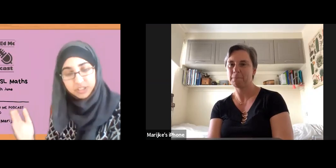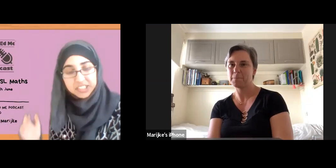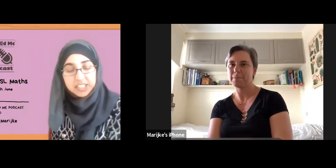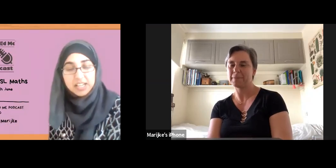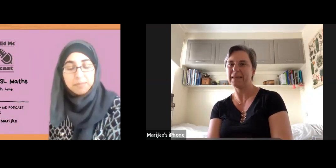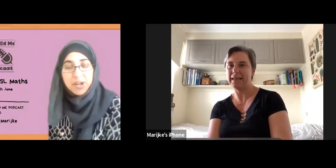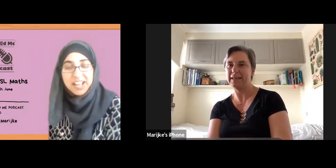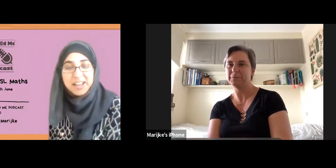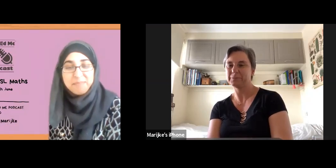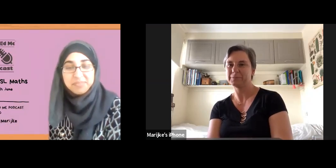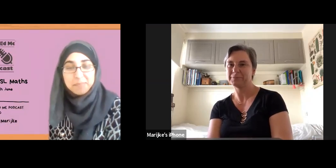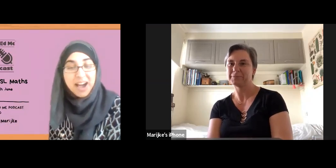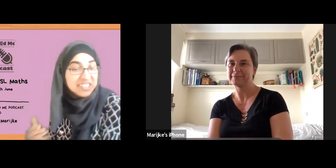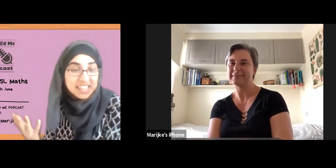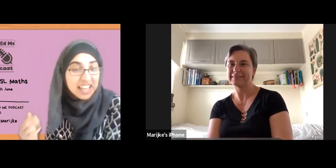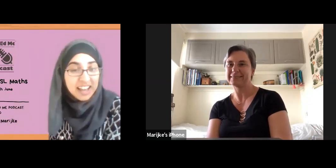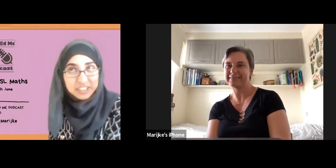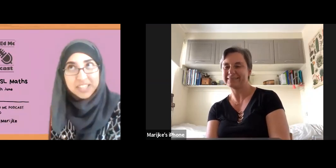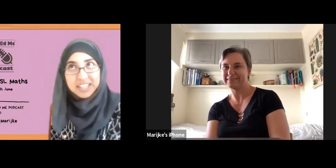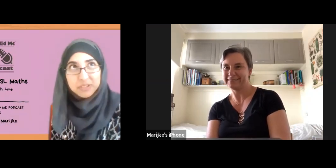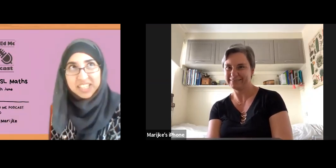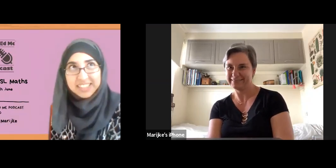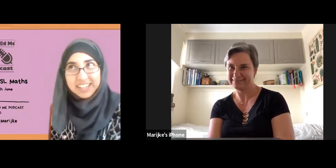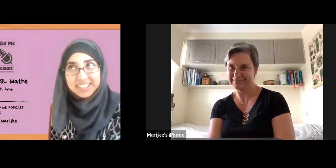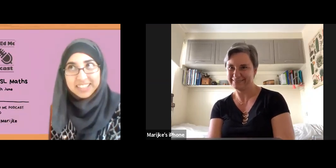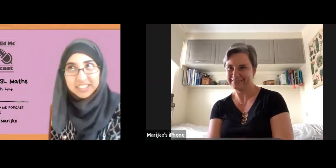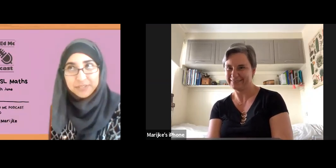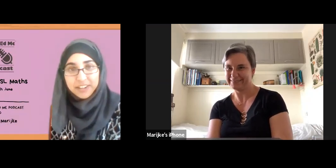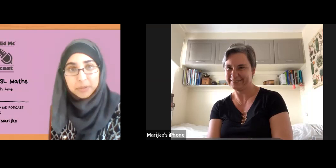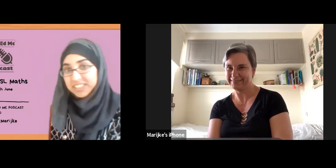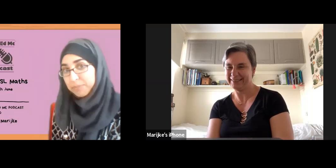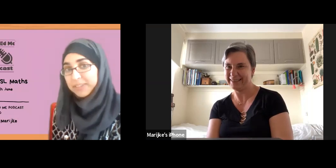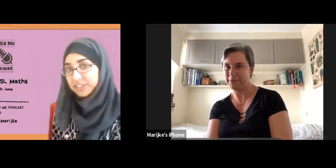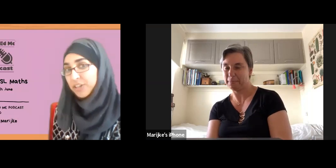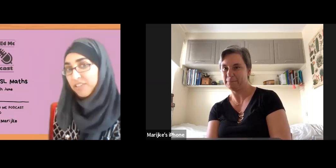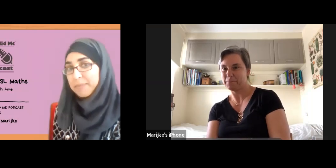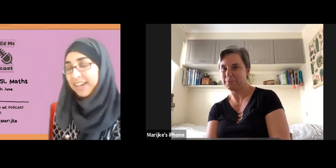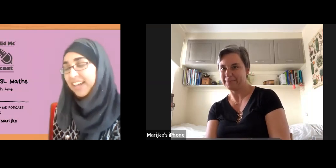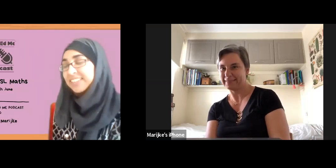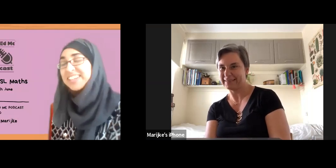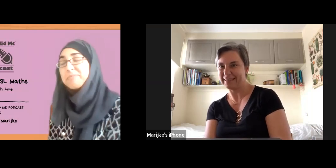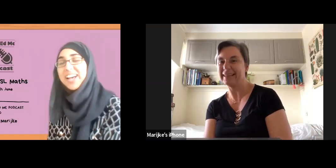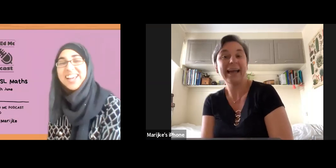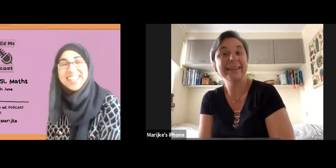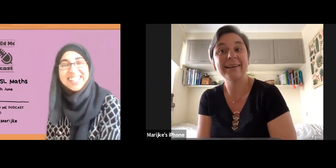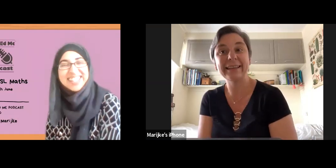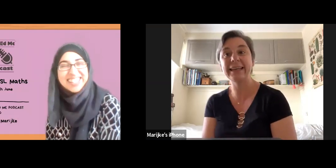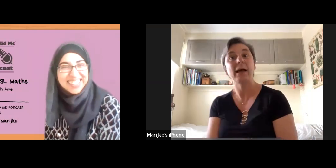focused. Yeah. But I say that. I don't think I would say that in a class environment, because I'd probably get pulled off by my head. But yeah, exactly. Yeah, but